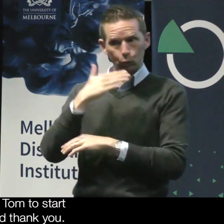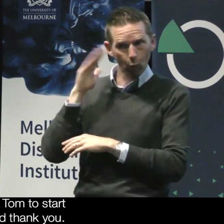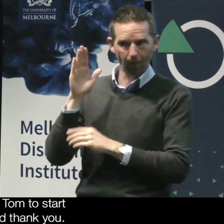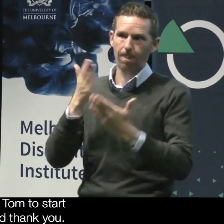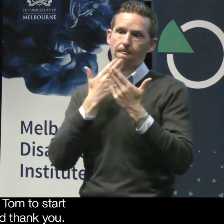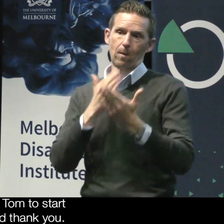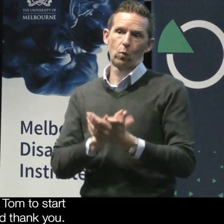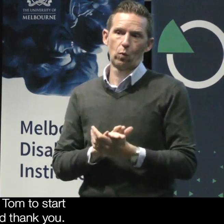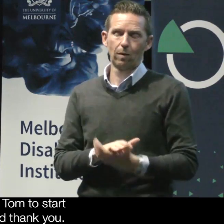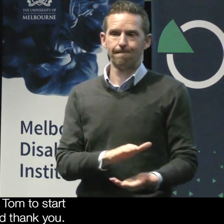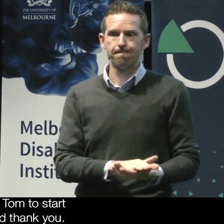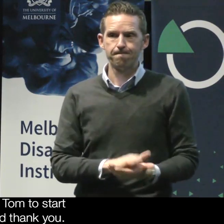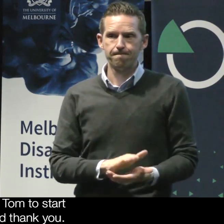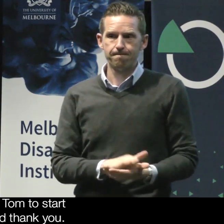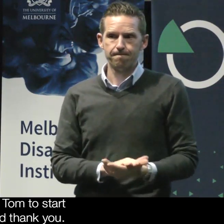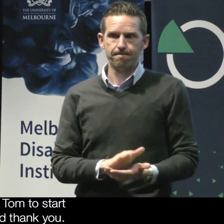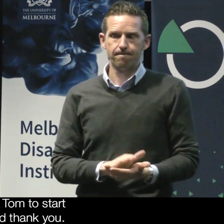and thank you.